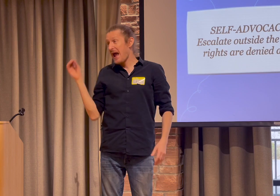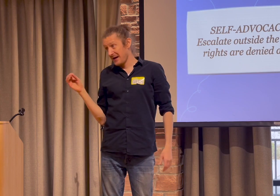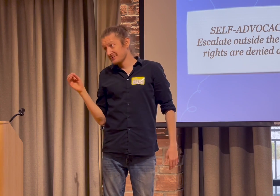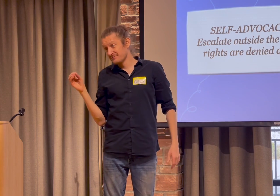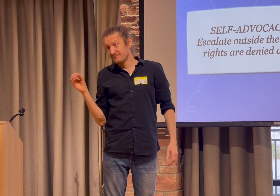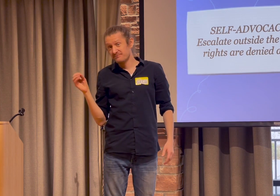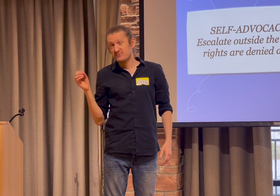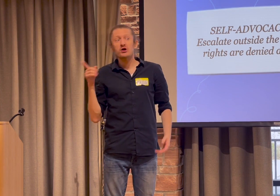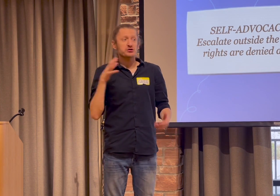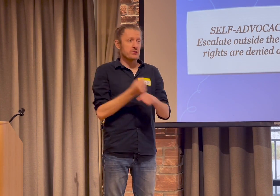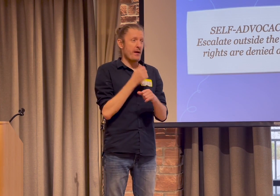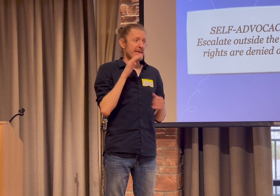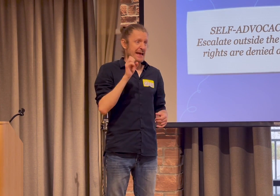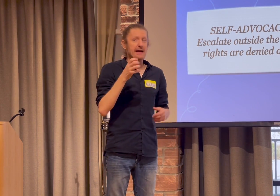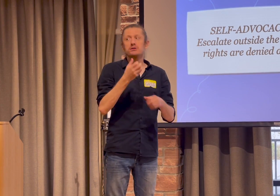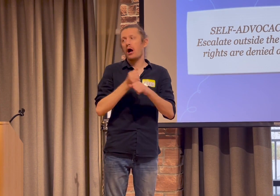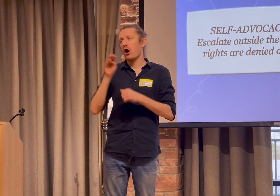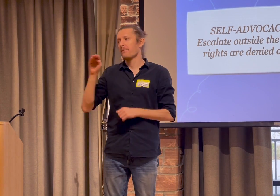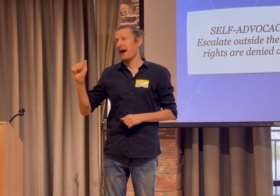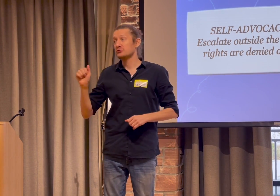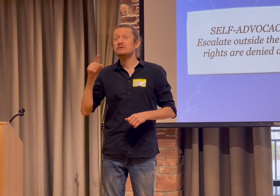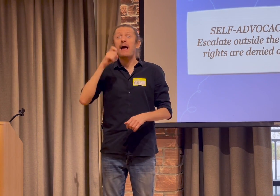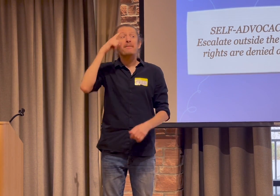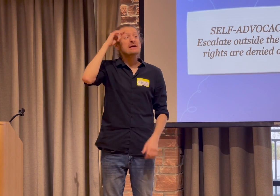no, this is not the situation."